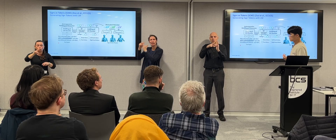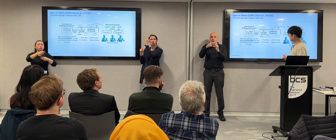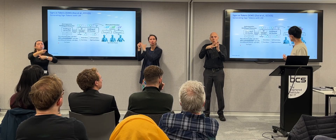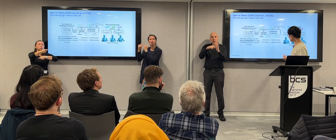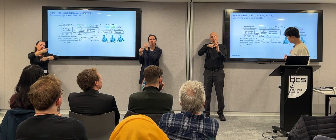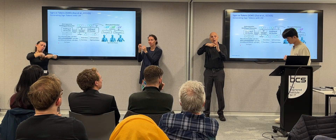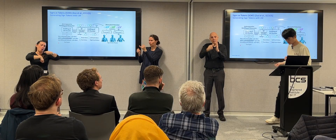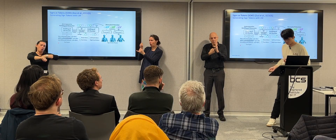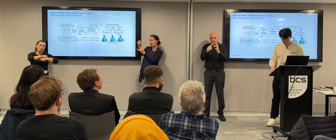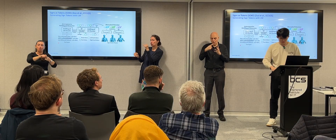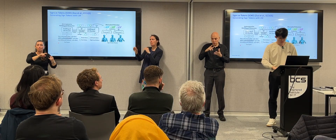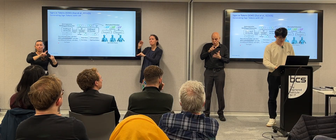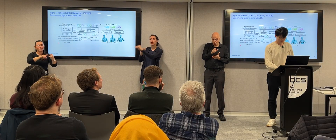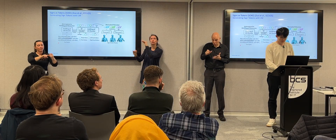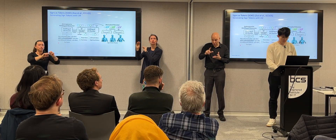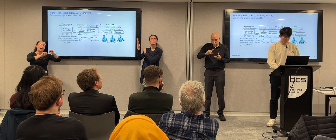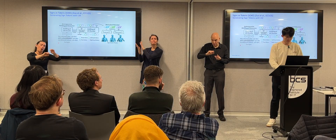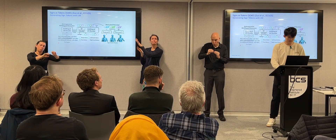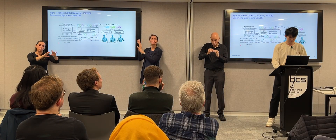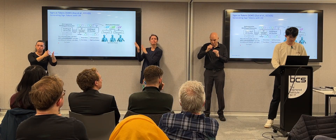final motion outputs.